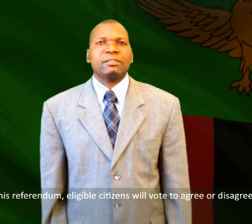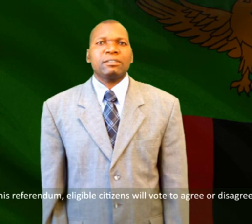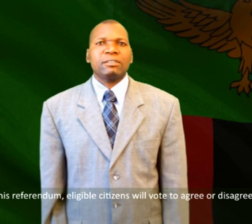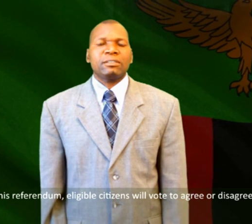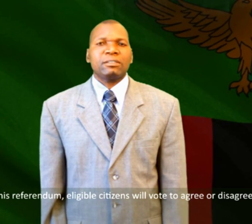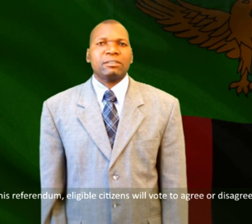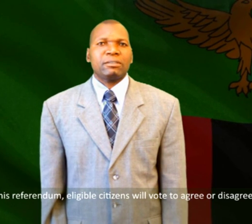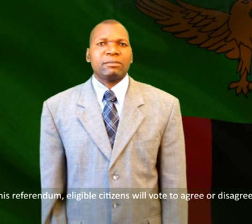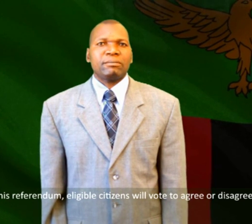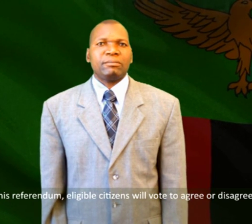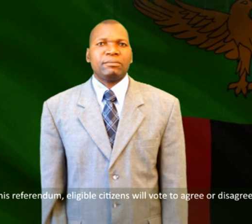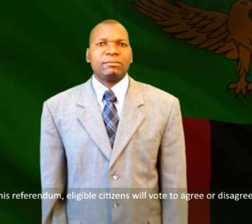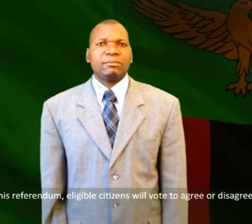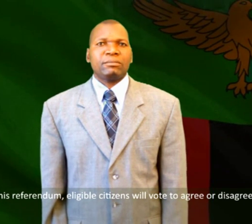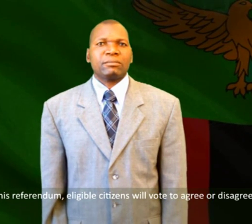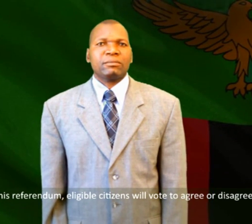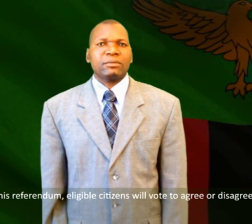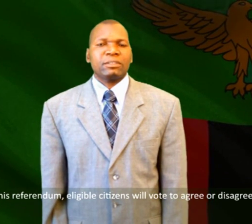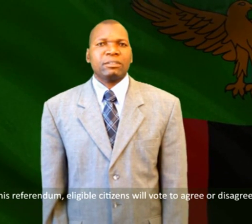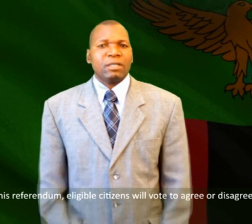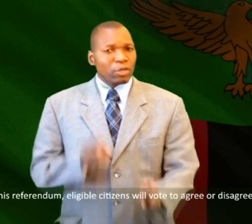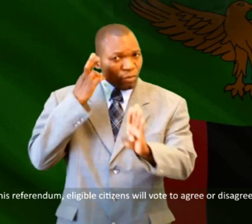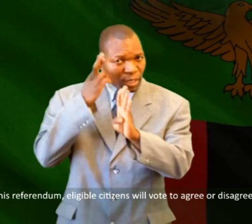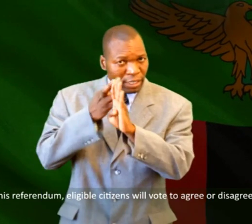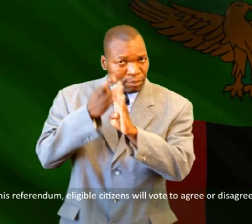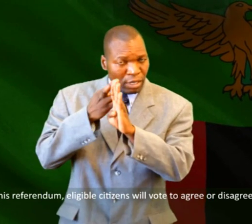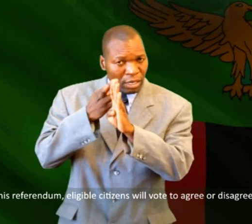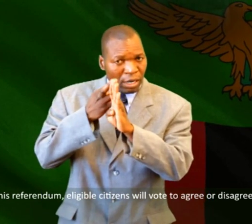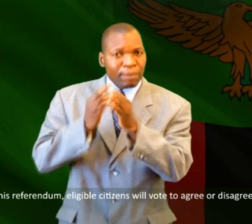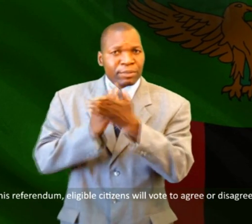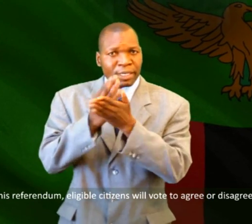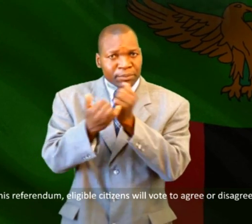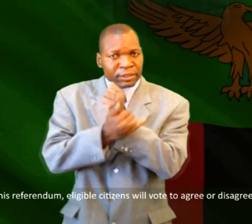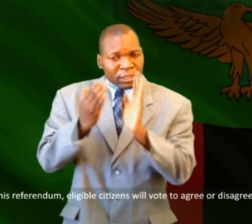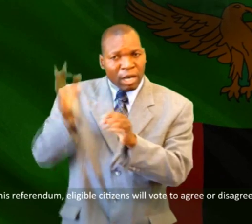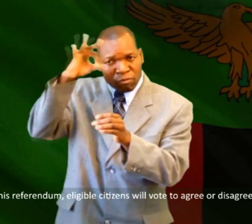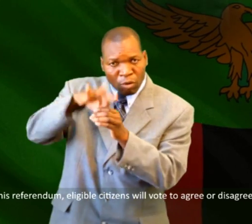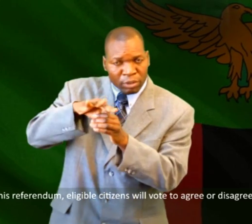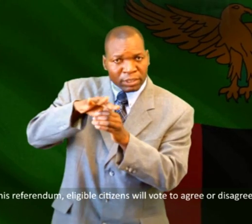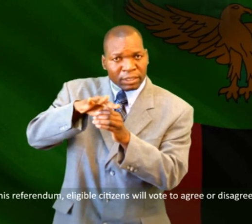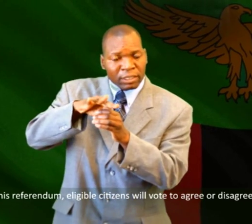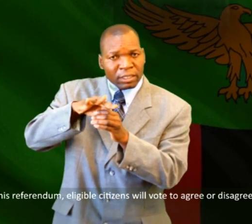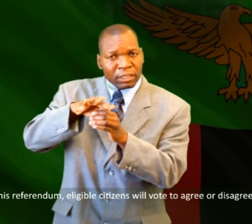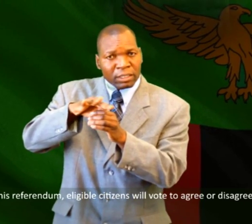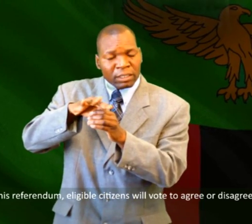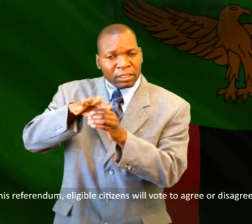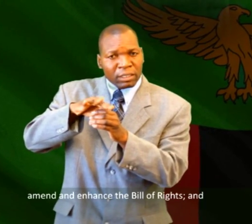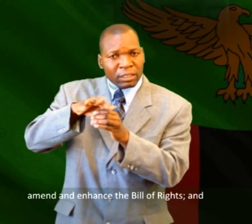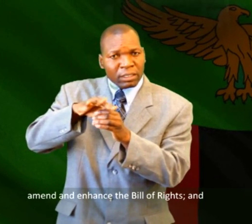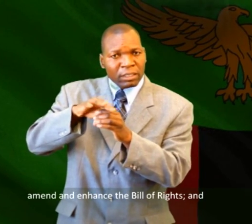During this referendum, eligible citizens will vote to agree or disagree to amend